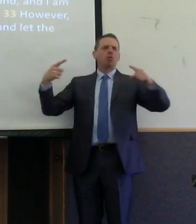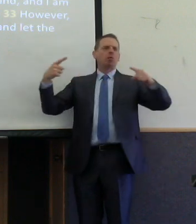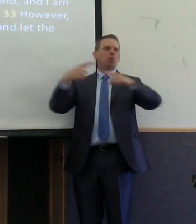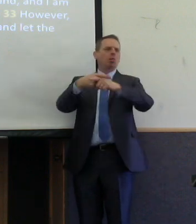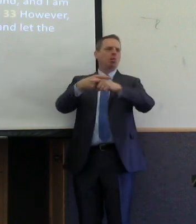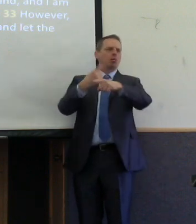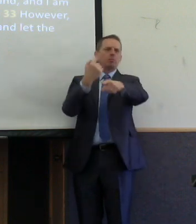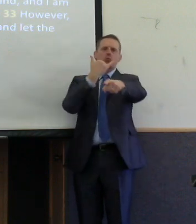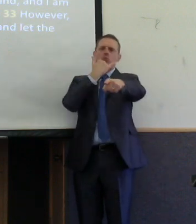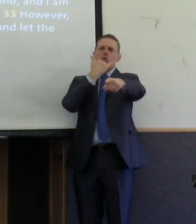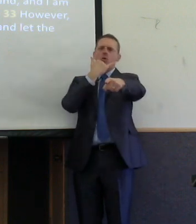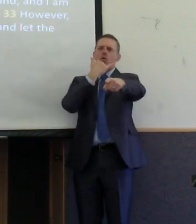just